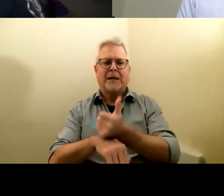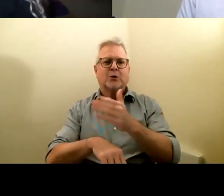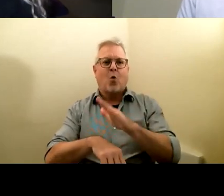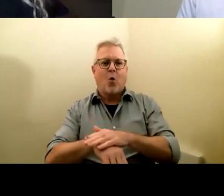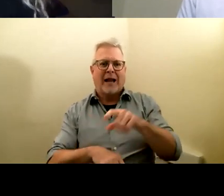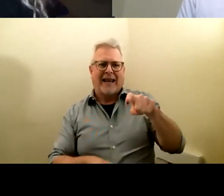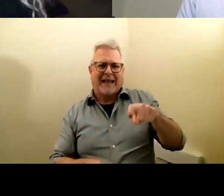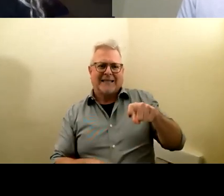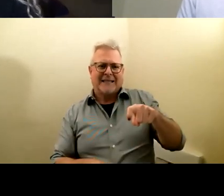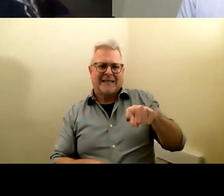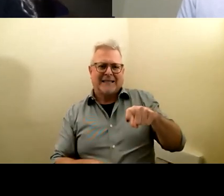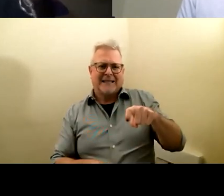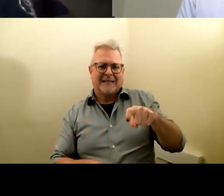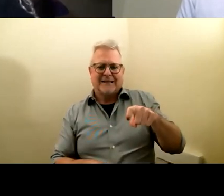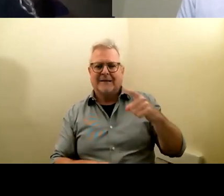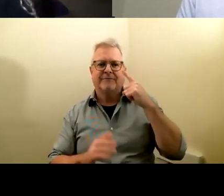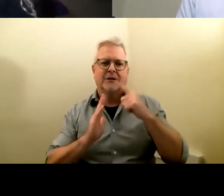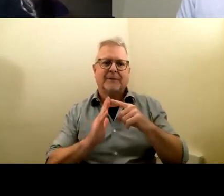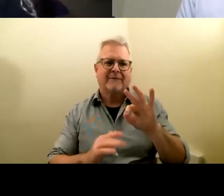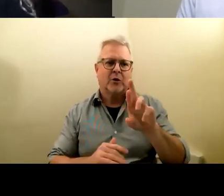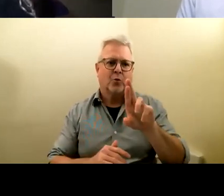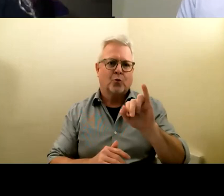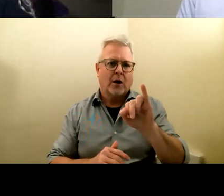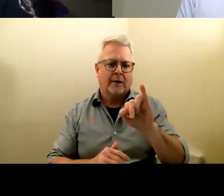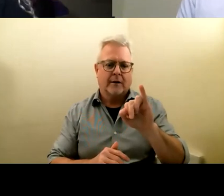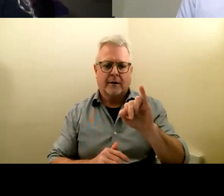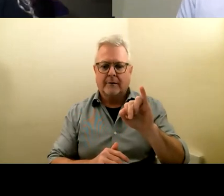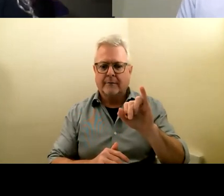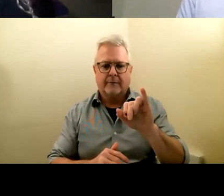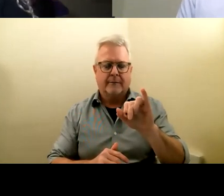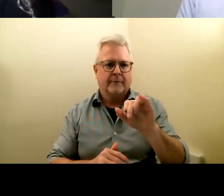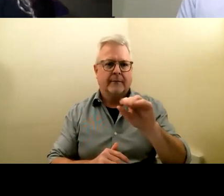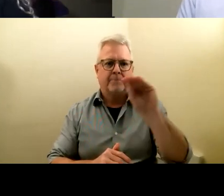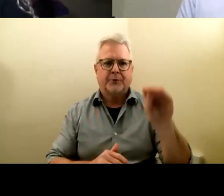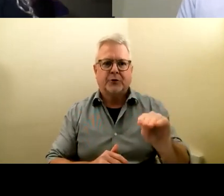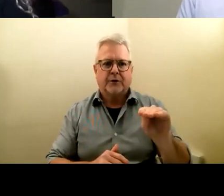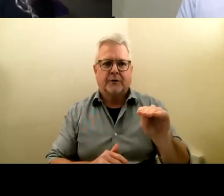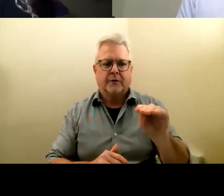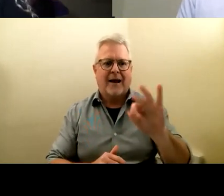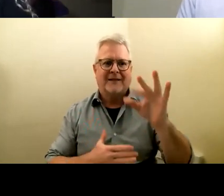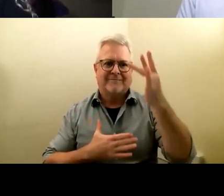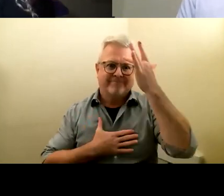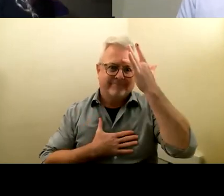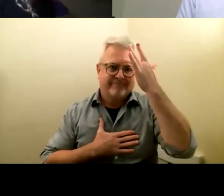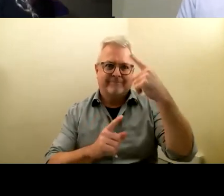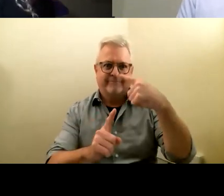saying, no, it should not be based on population. It should be based on need. For example, Rhode Island